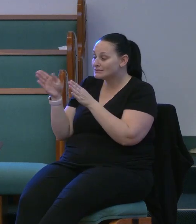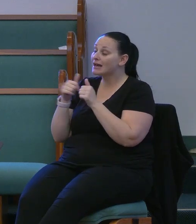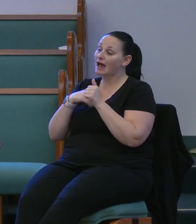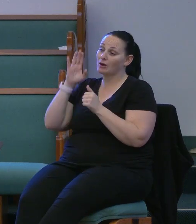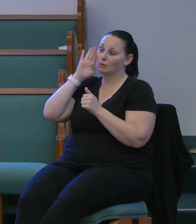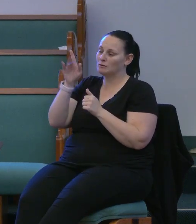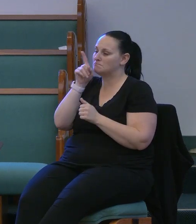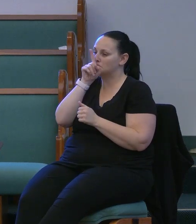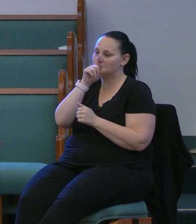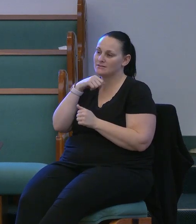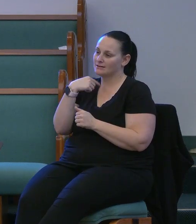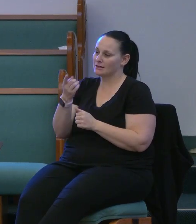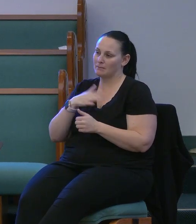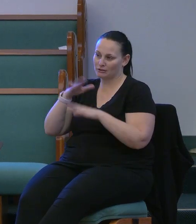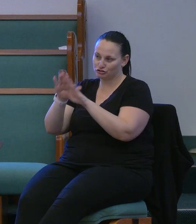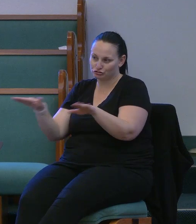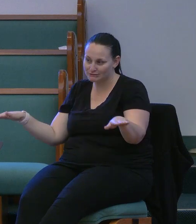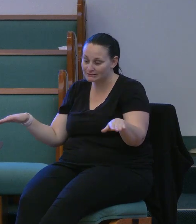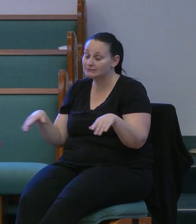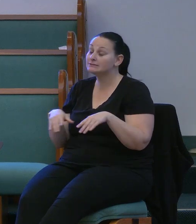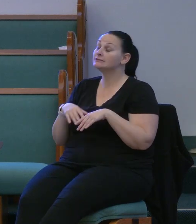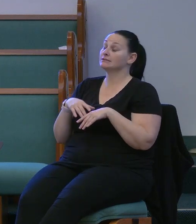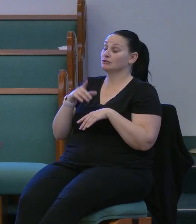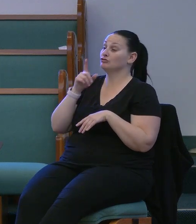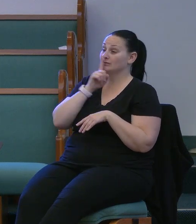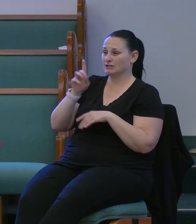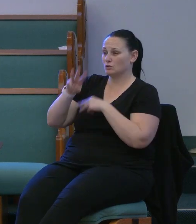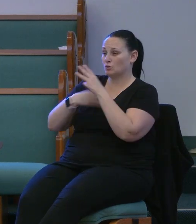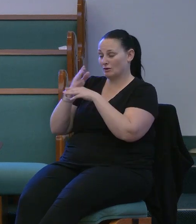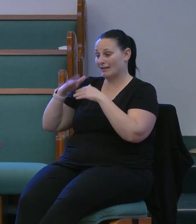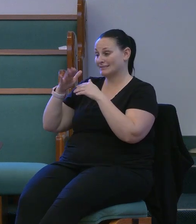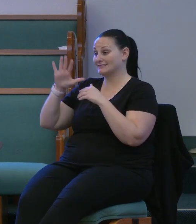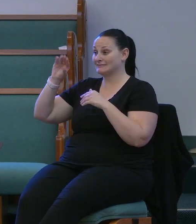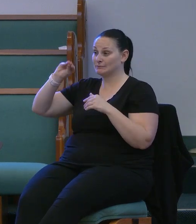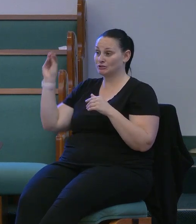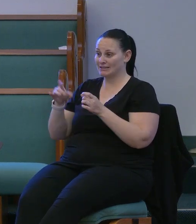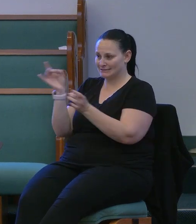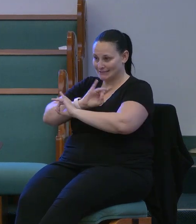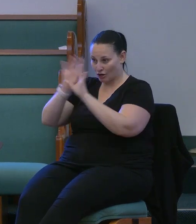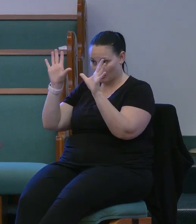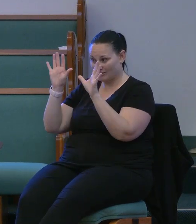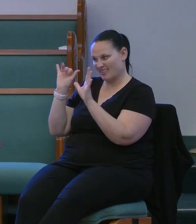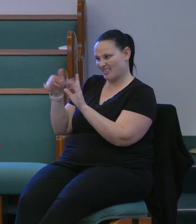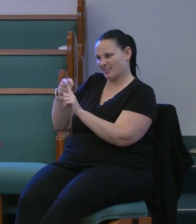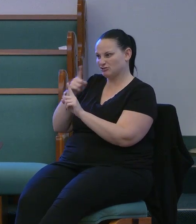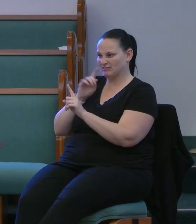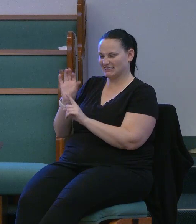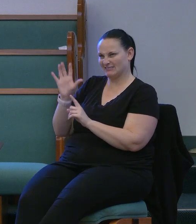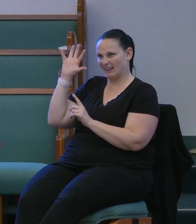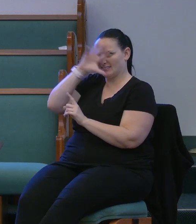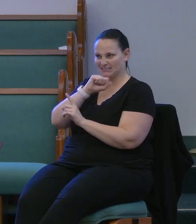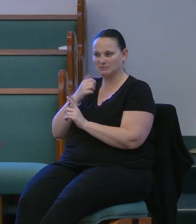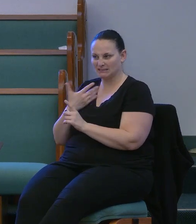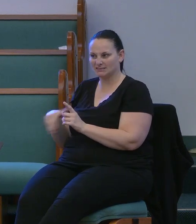keep from my children. The world is at least 50% terrible, and that is a conservative